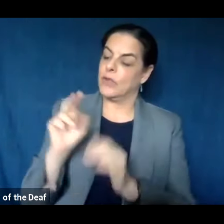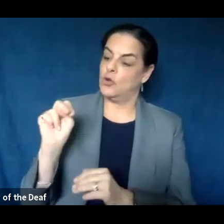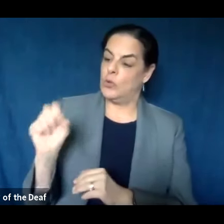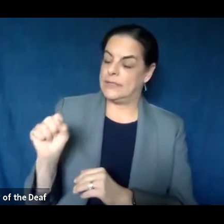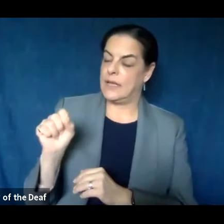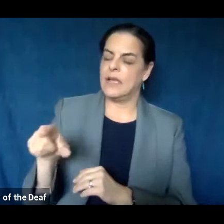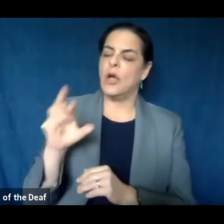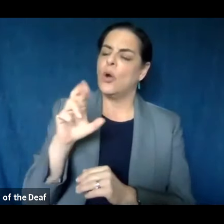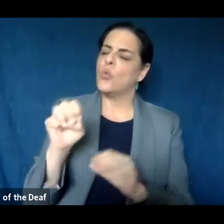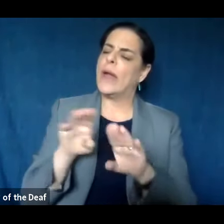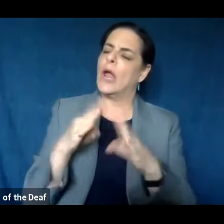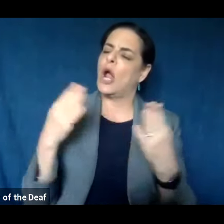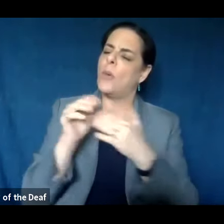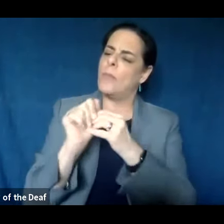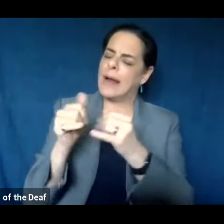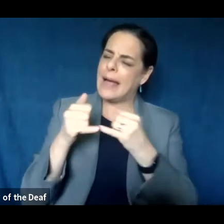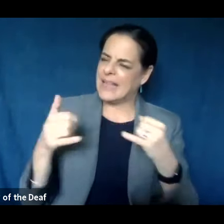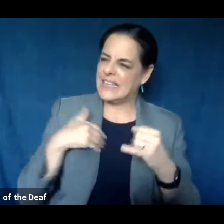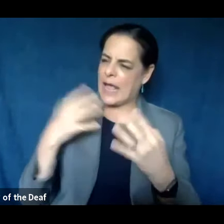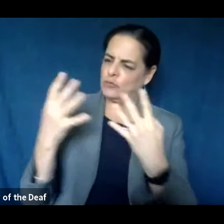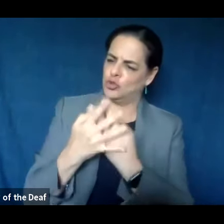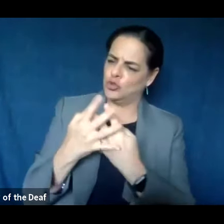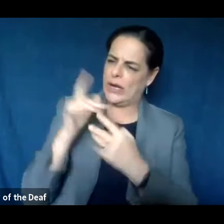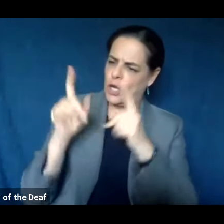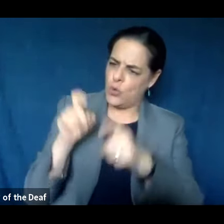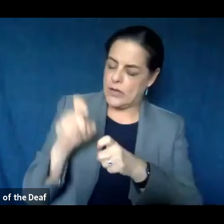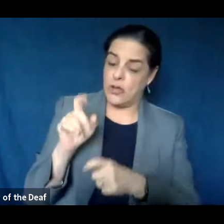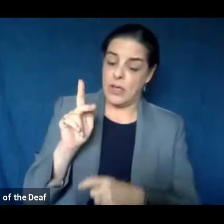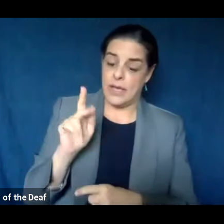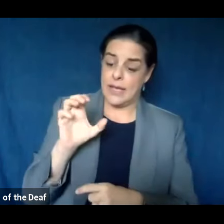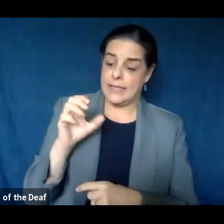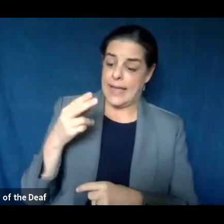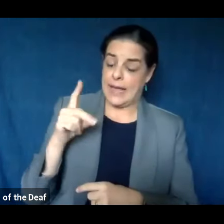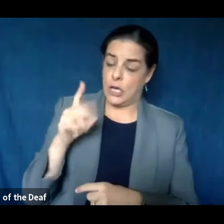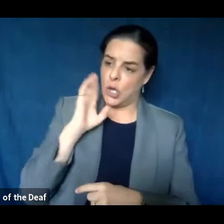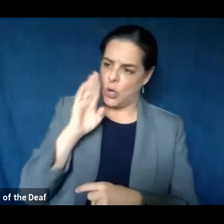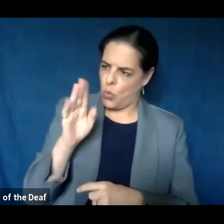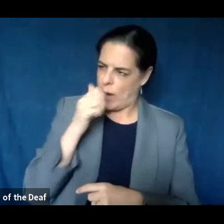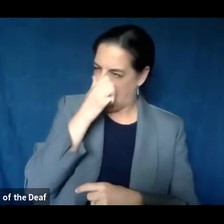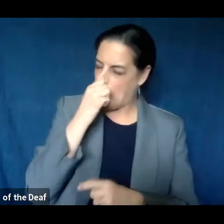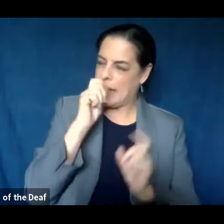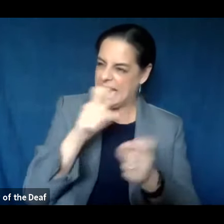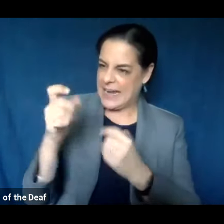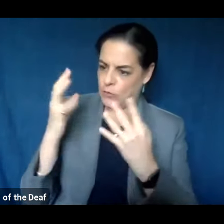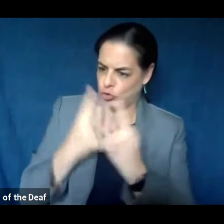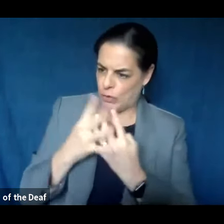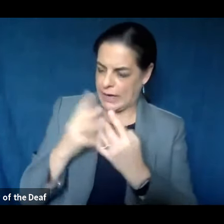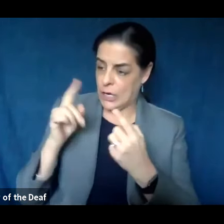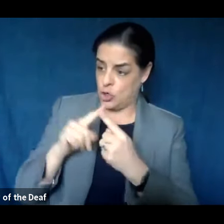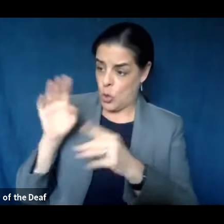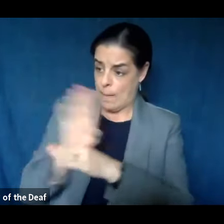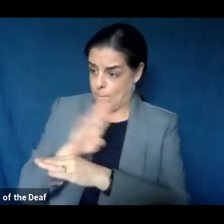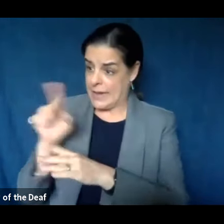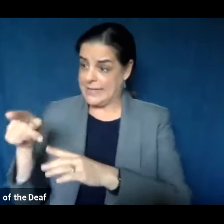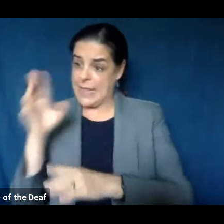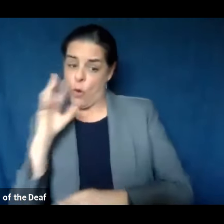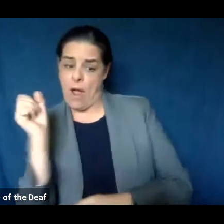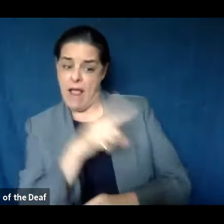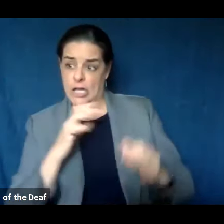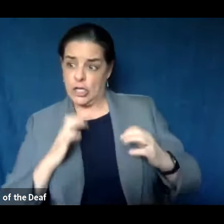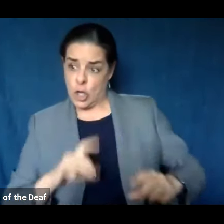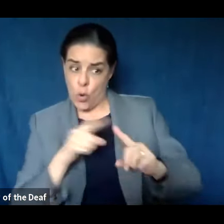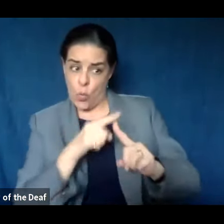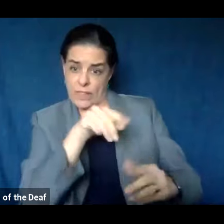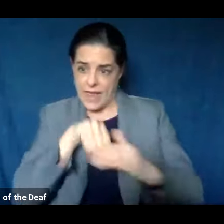guidelines reference a set of screening questions KCHD is going to provide to businesses to ask customers as they enter gyms or